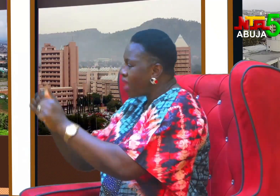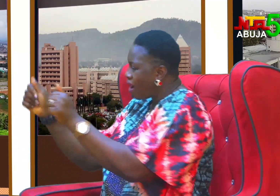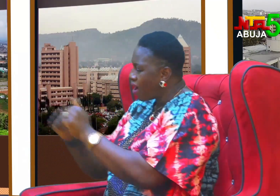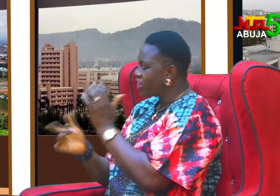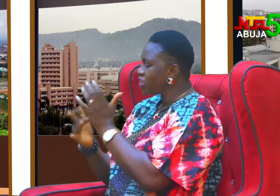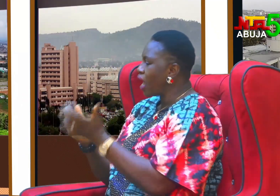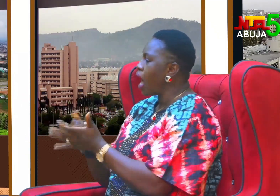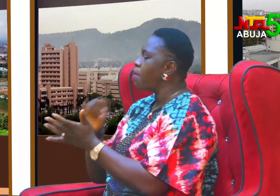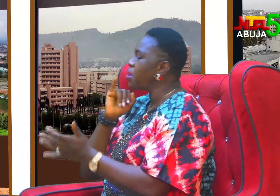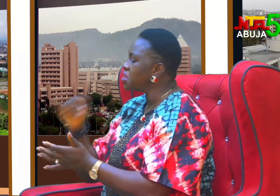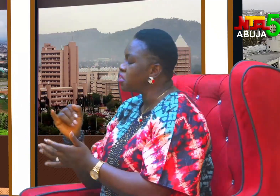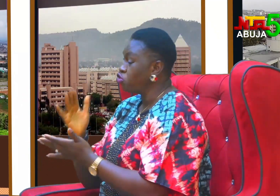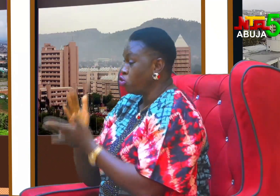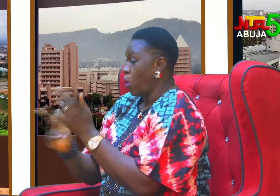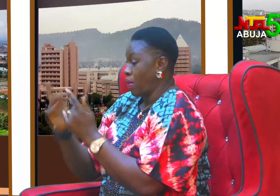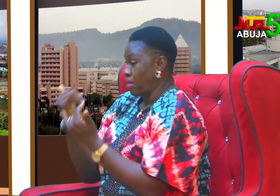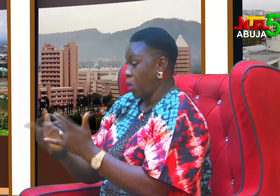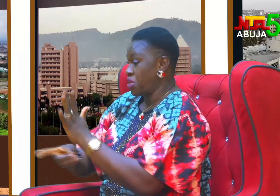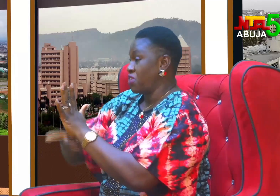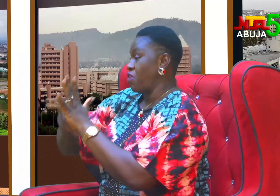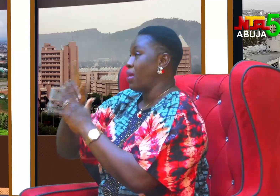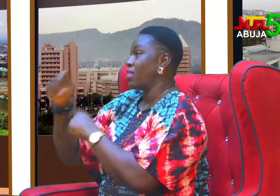encourage and emphasize on the need to learn sign language.